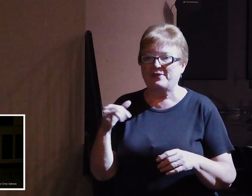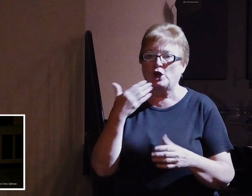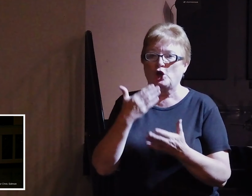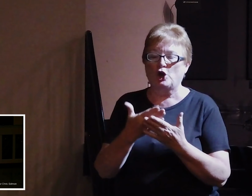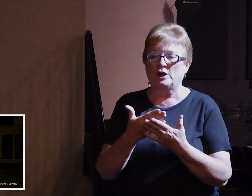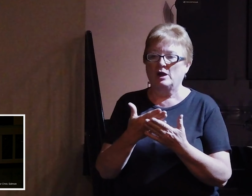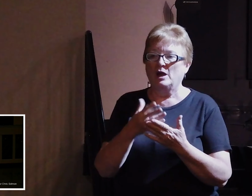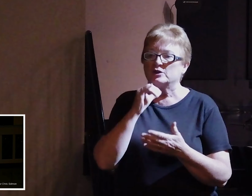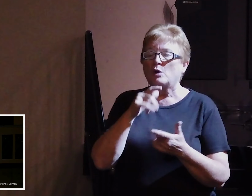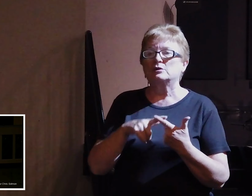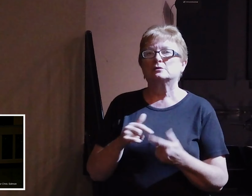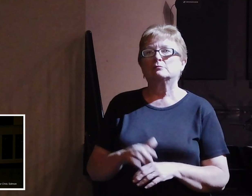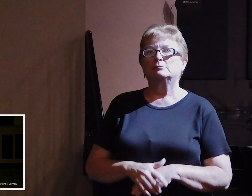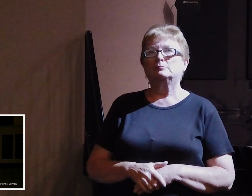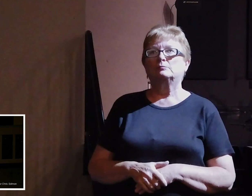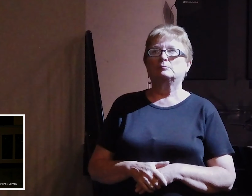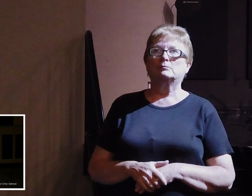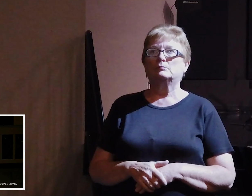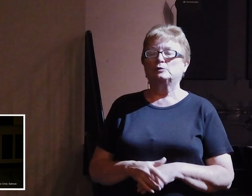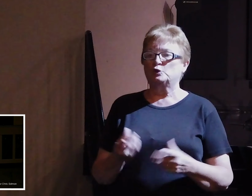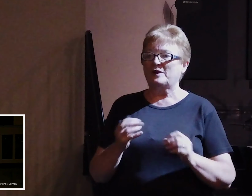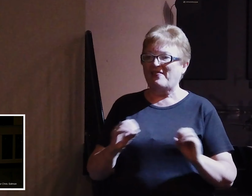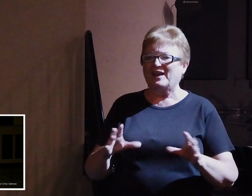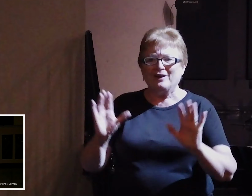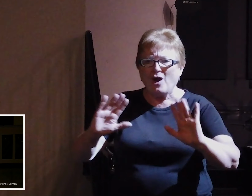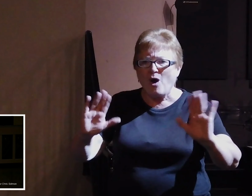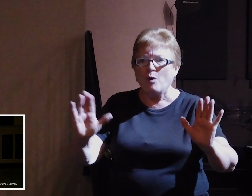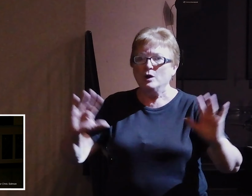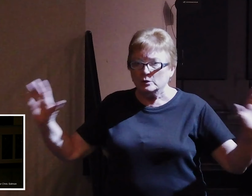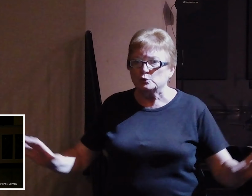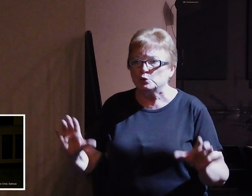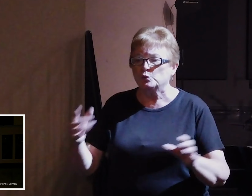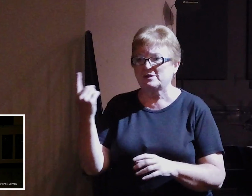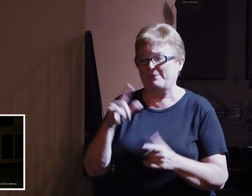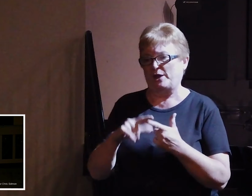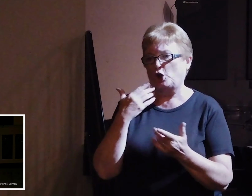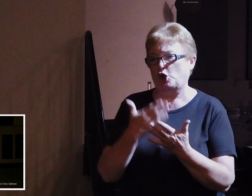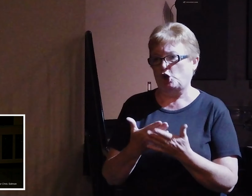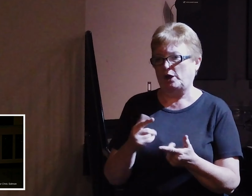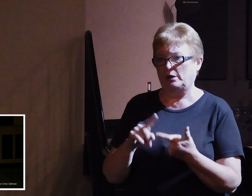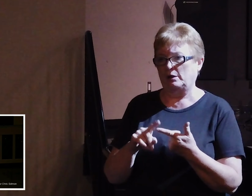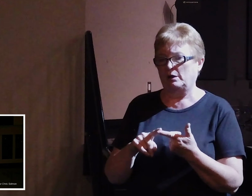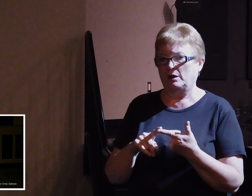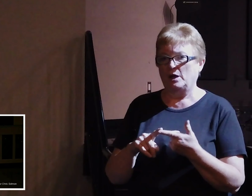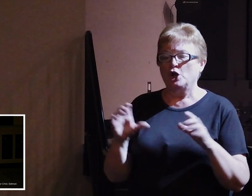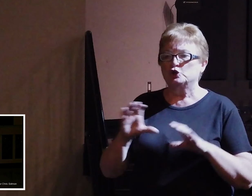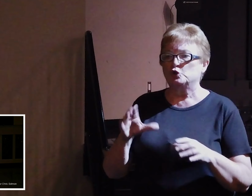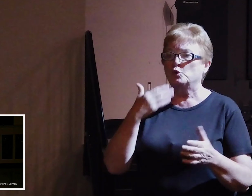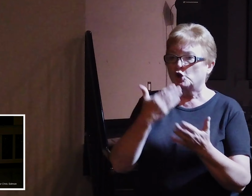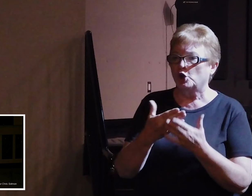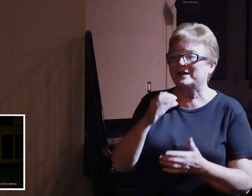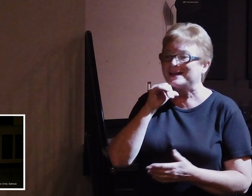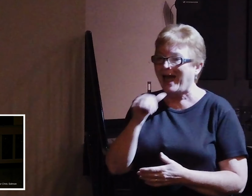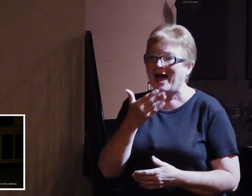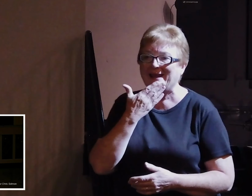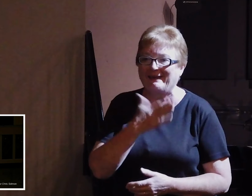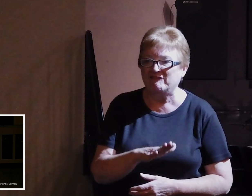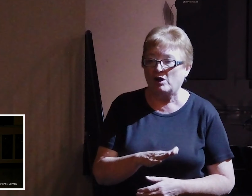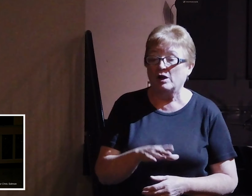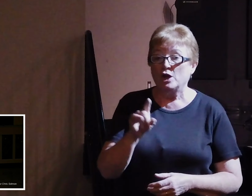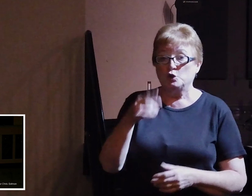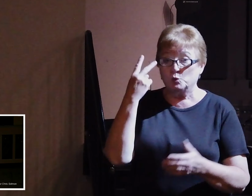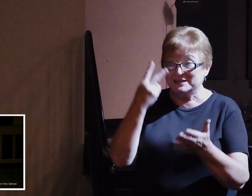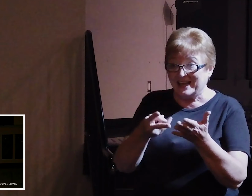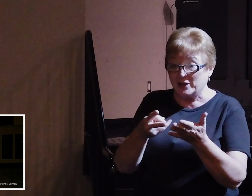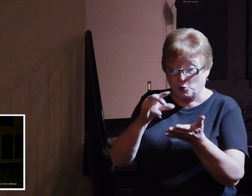in front of you that God has given you to do good. Paul, or Peter rather, here is saying, do good, not evil. If you read the whole letter, he says it over and over